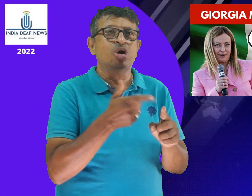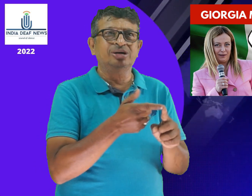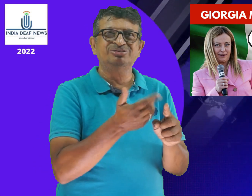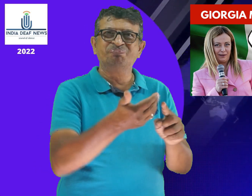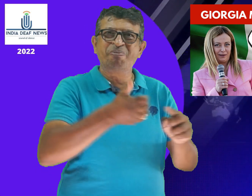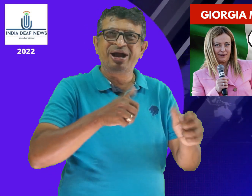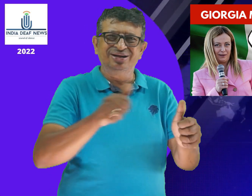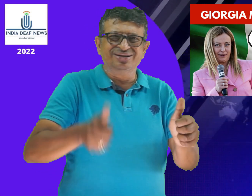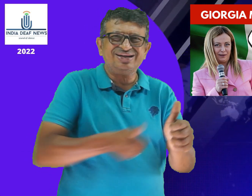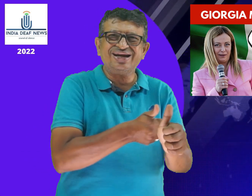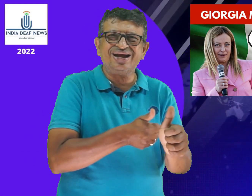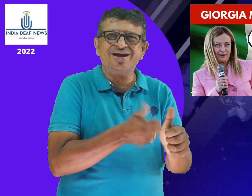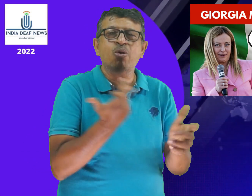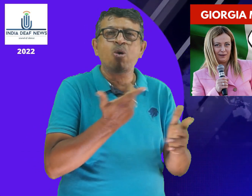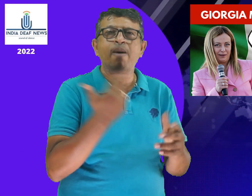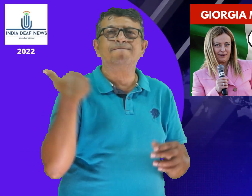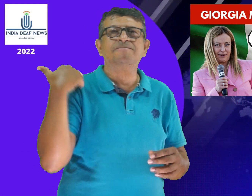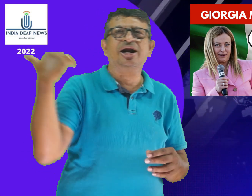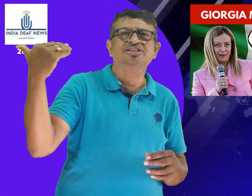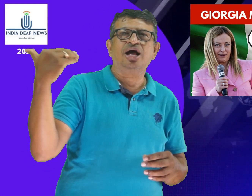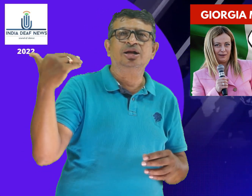Thank you.